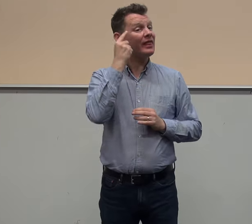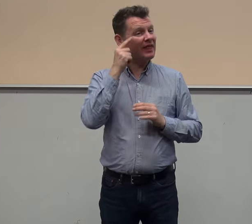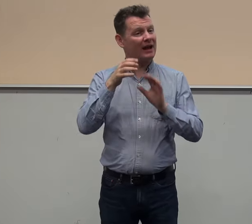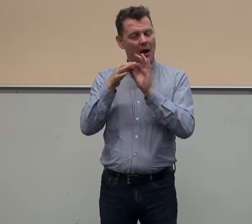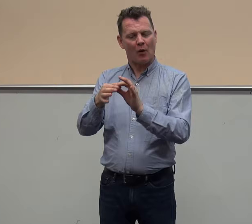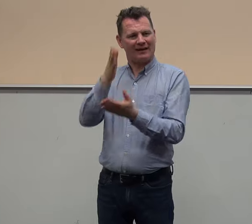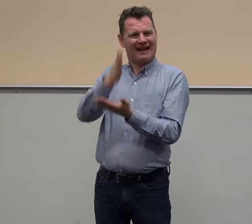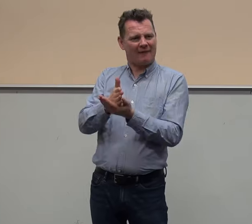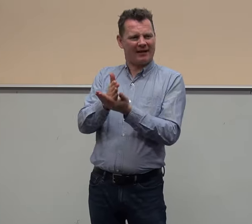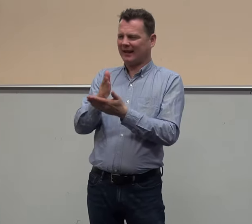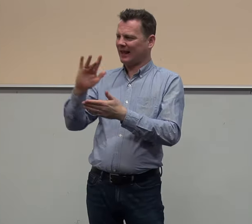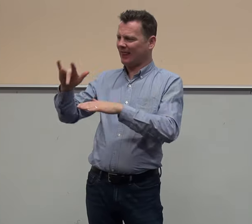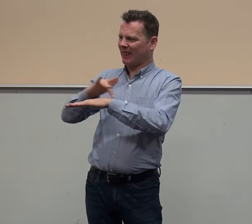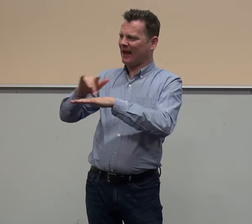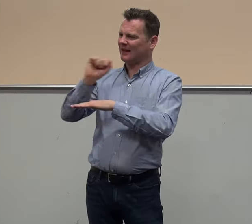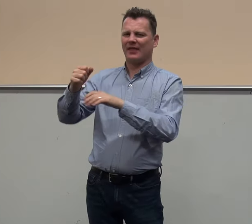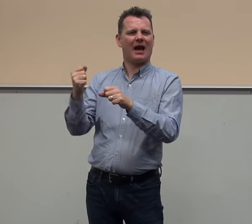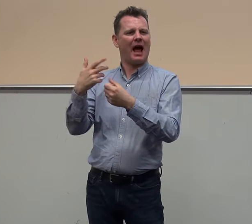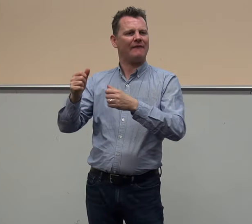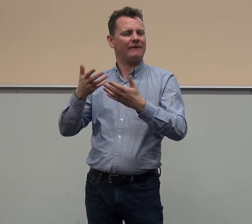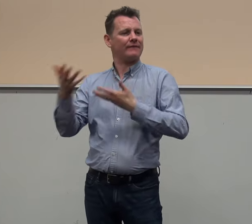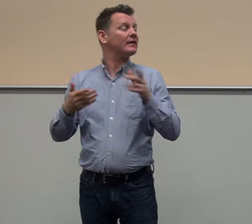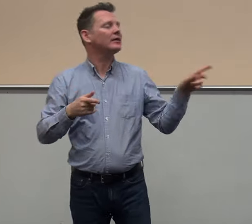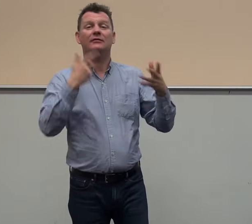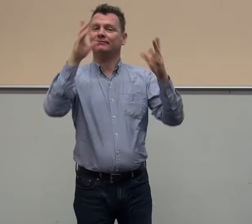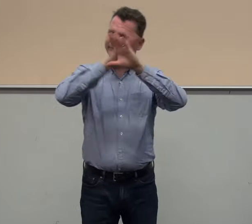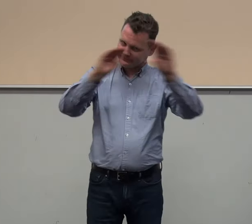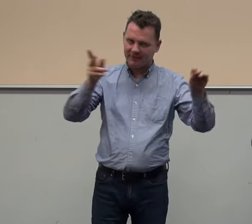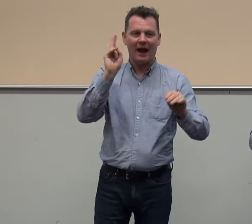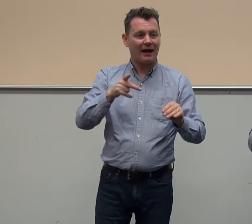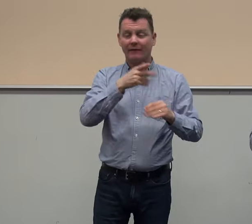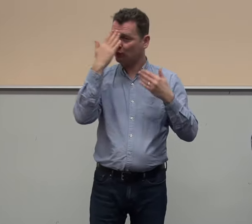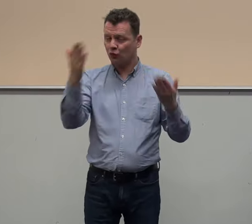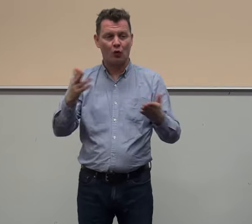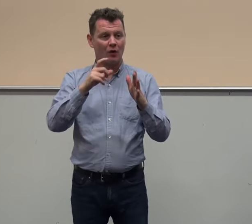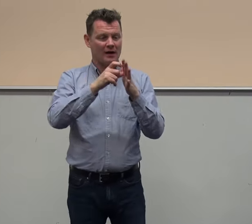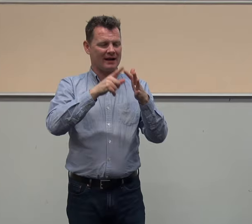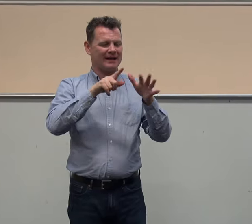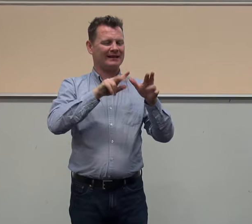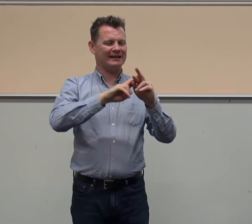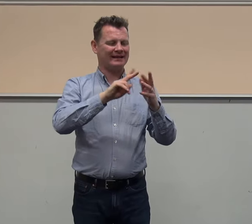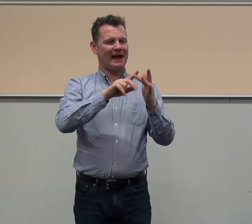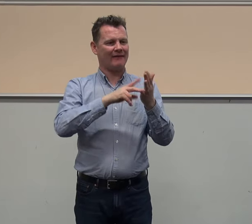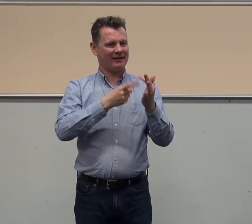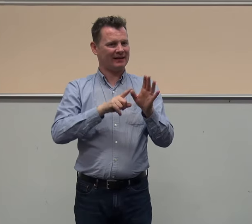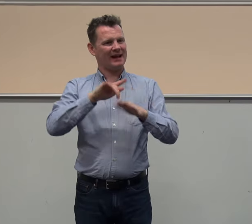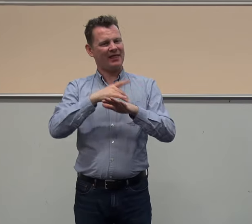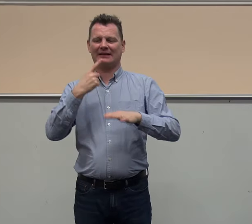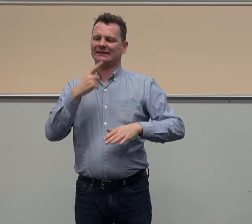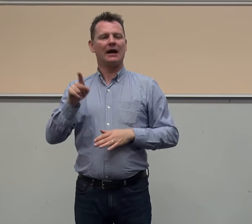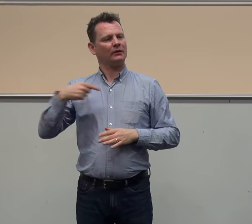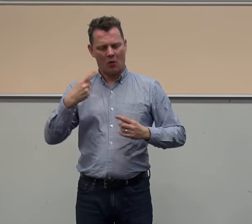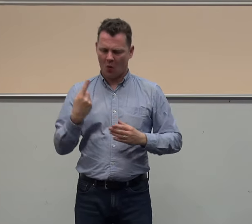But that was just an added question. What were your thoughts about theatre's production? So definitely theatre, for those people who don't know, claims to be the only deaf-led theatre company in the